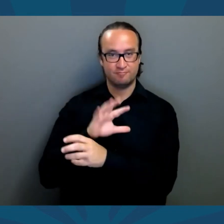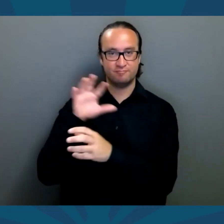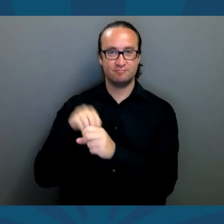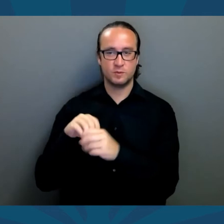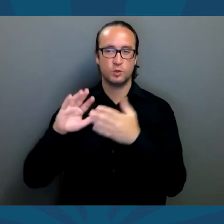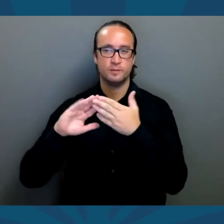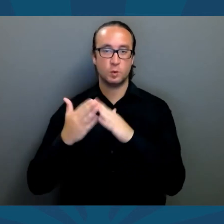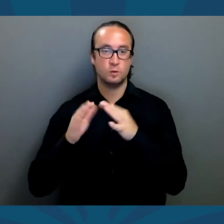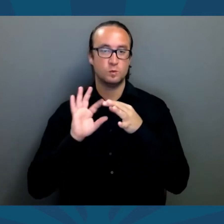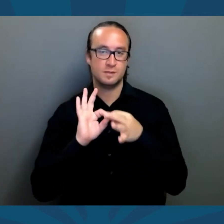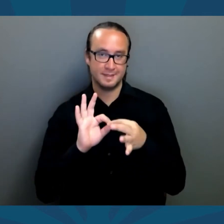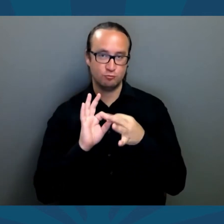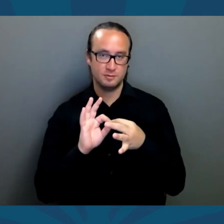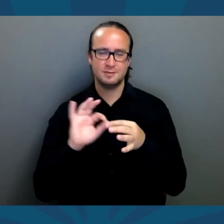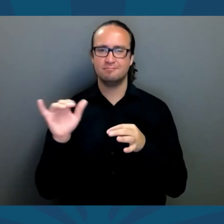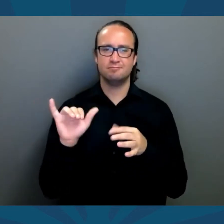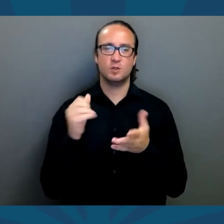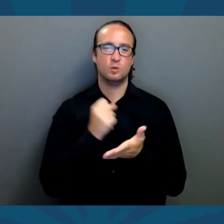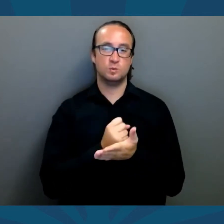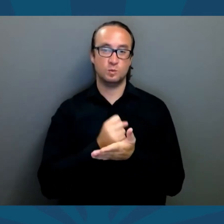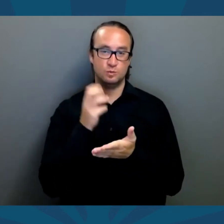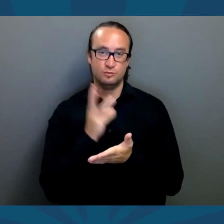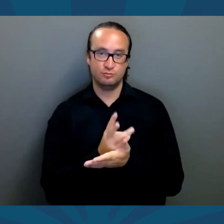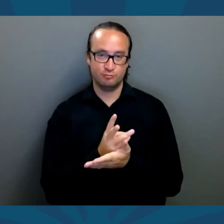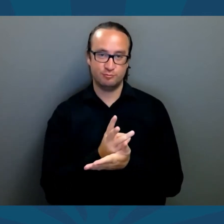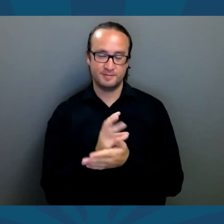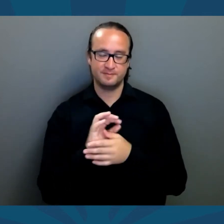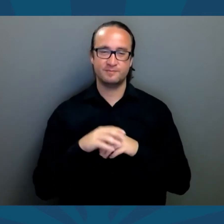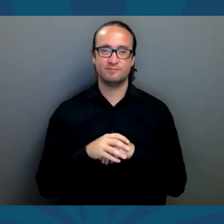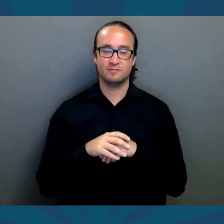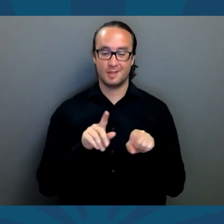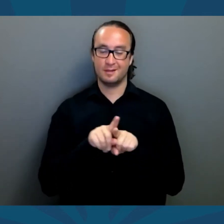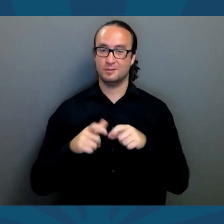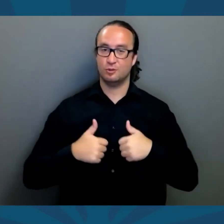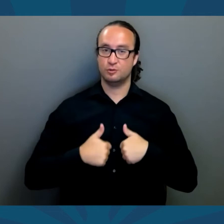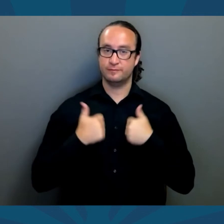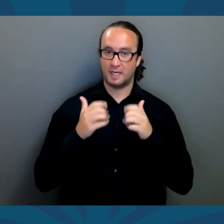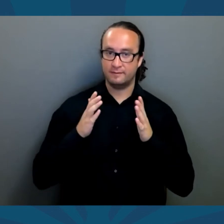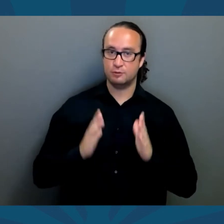and 16 years of community relations as a social worker.